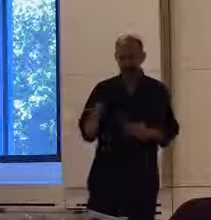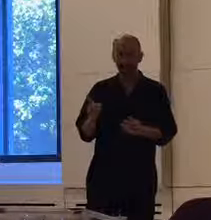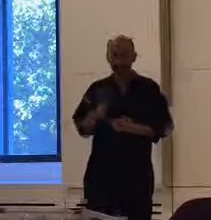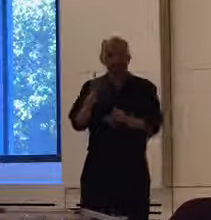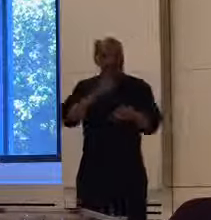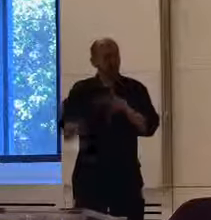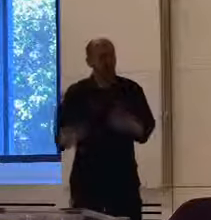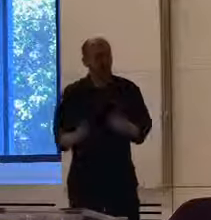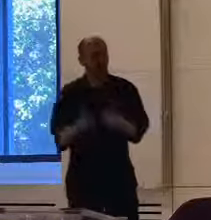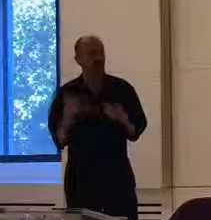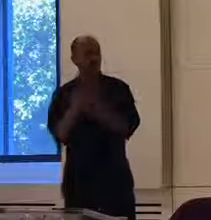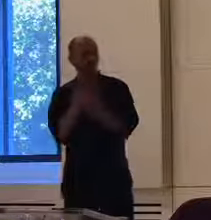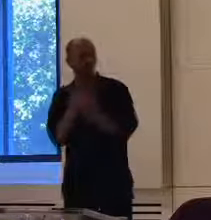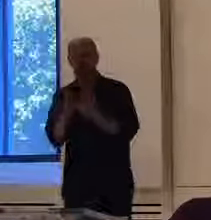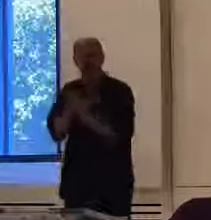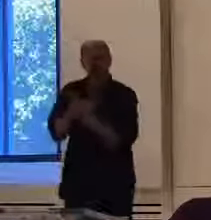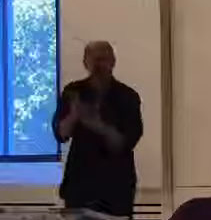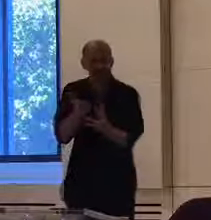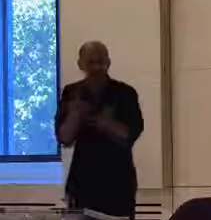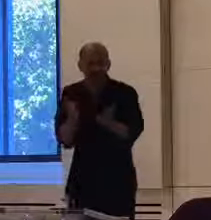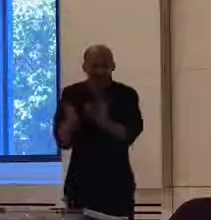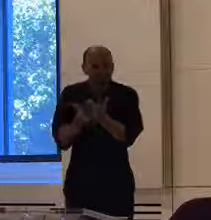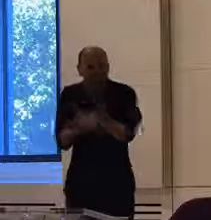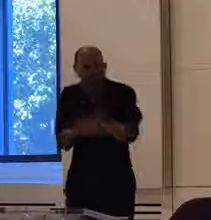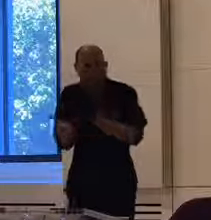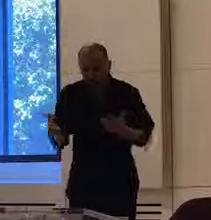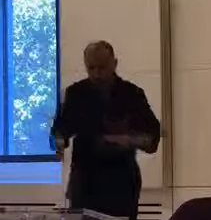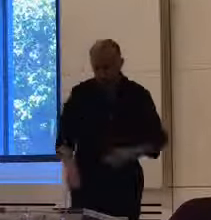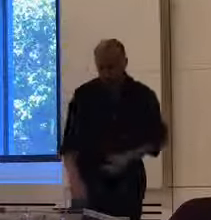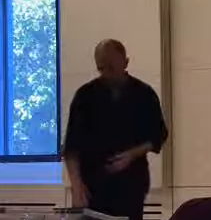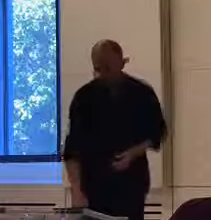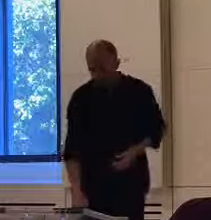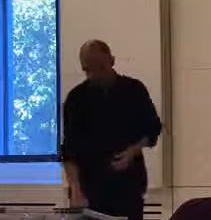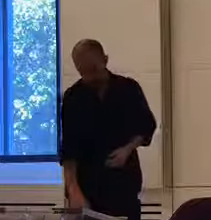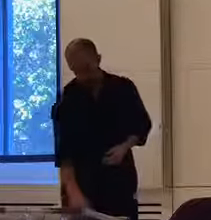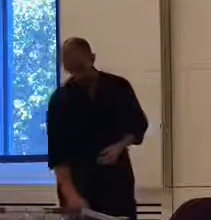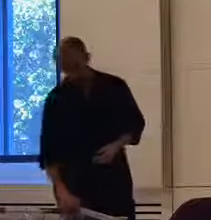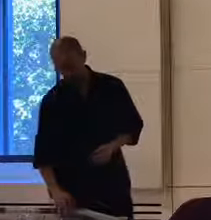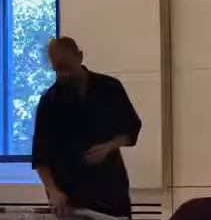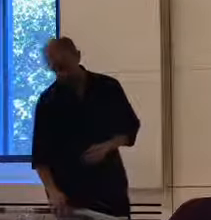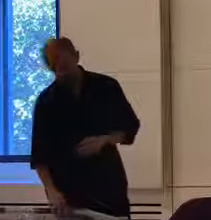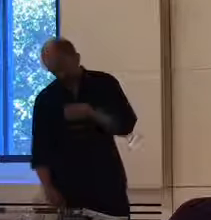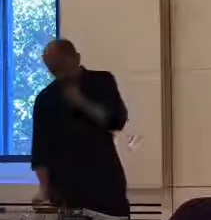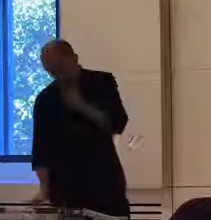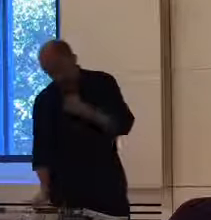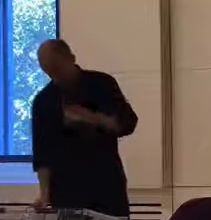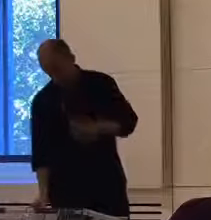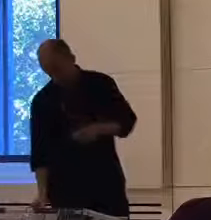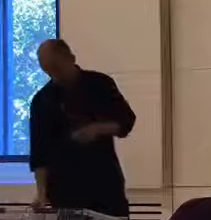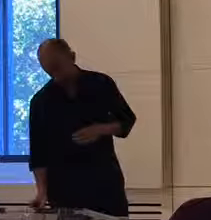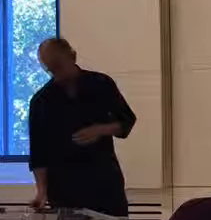So, what do we do? How do we support people in this position?